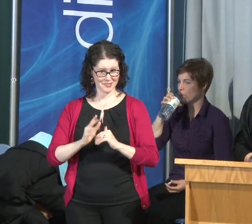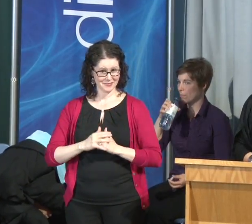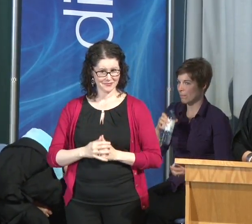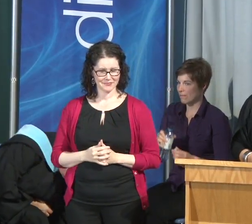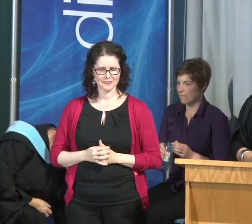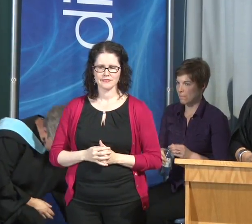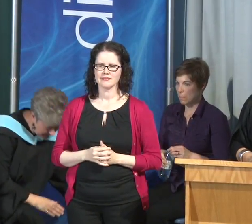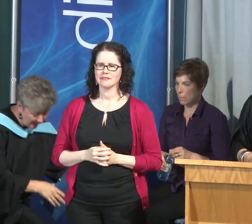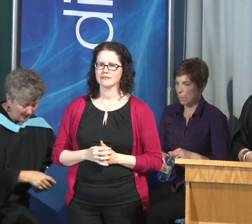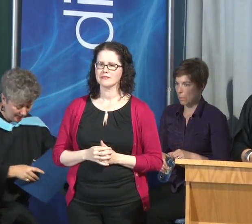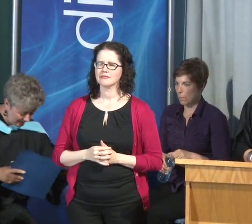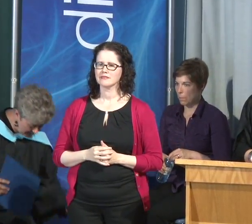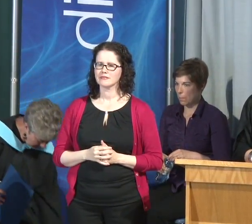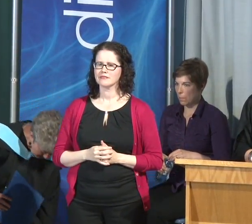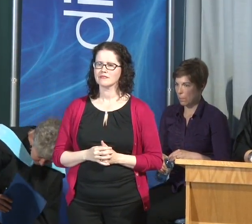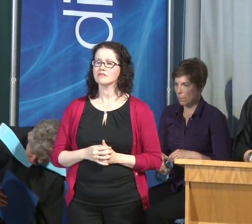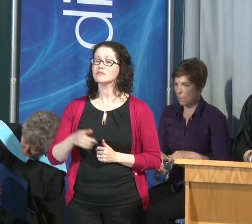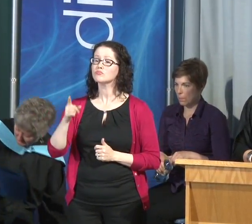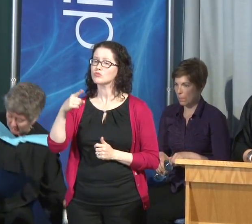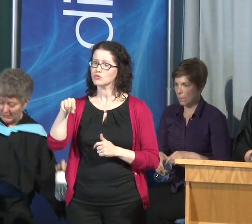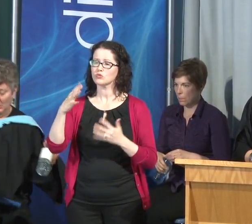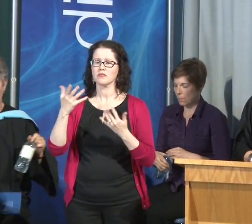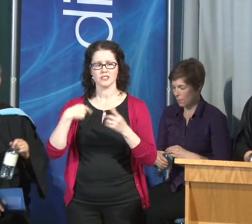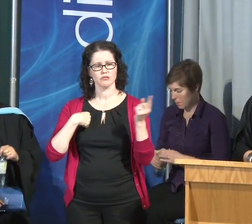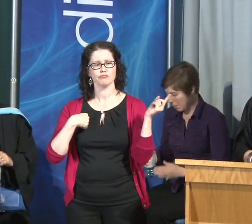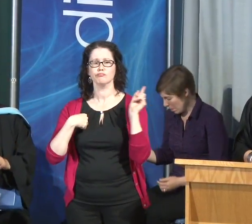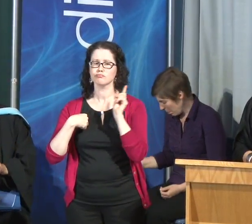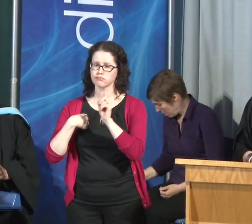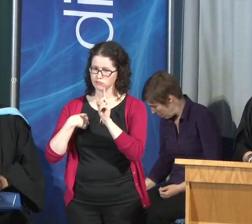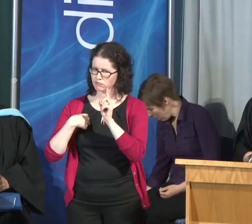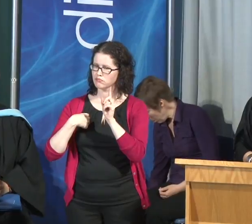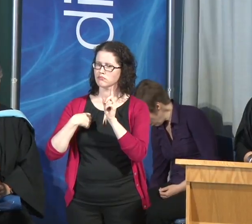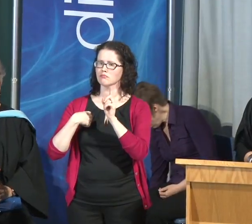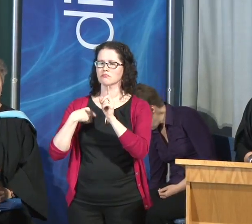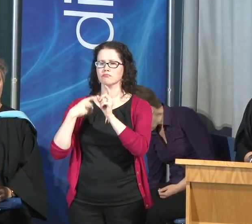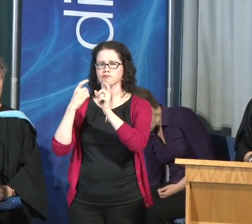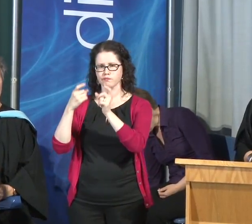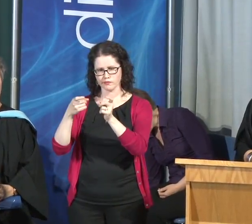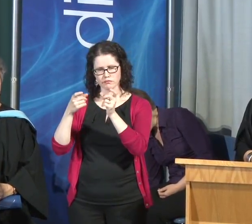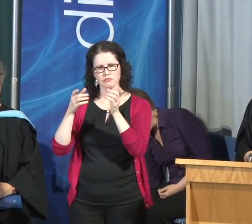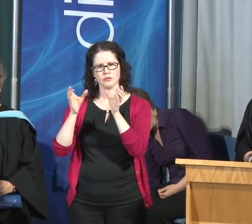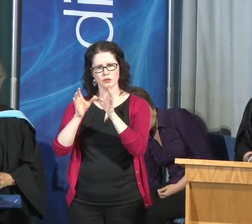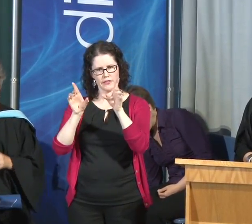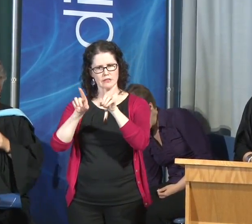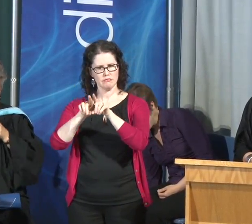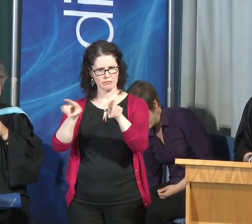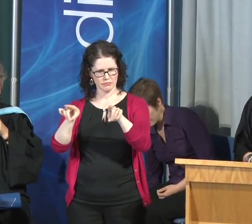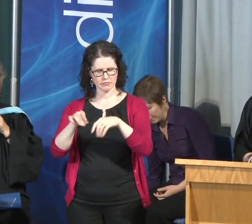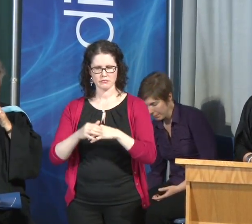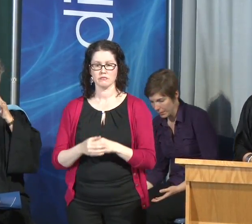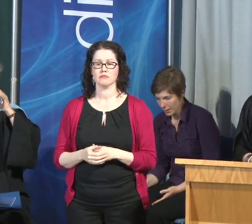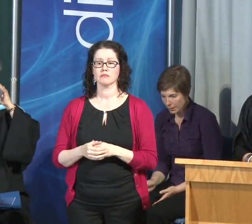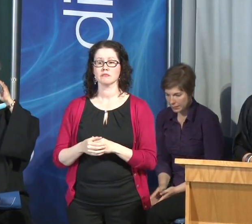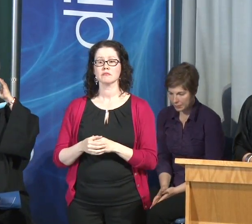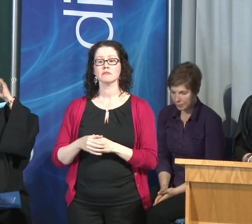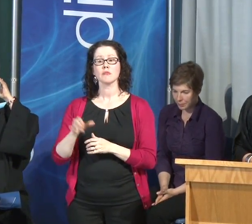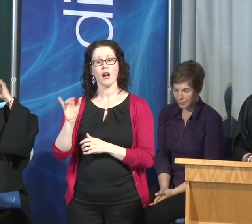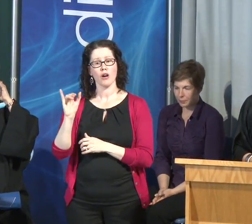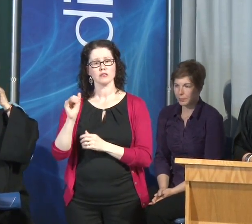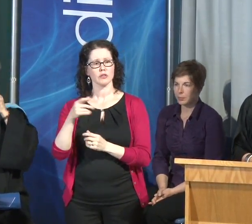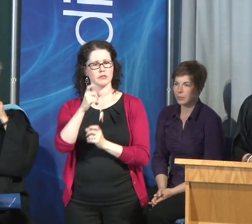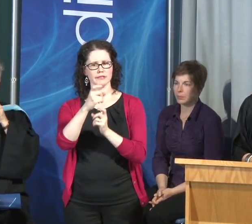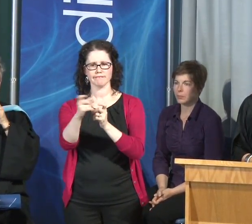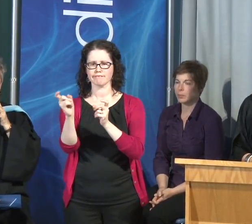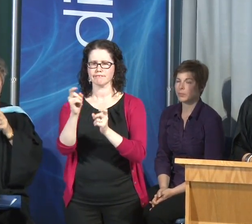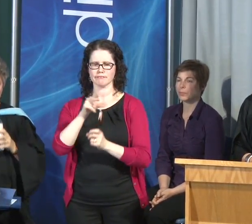after receiving your credential on stage today, you were presented with your official NSCC